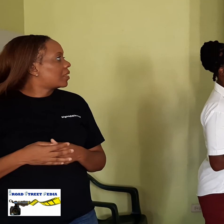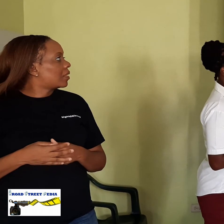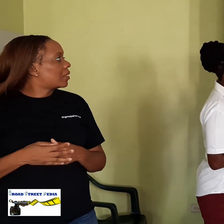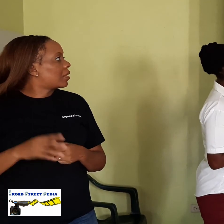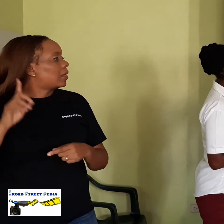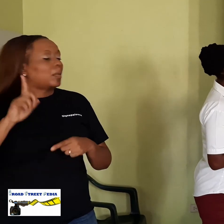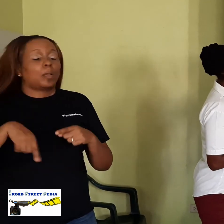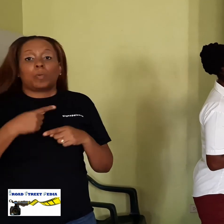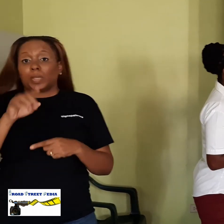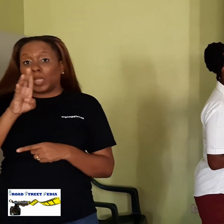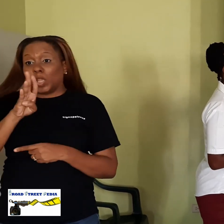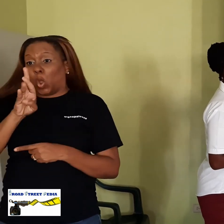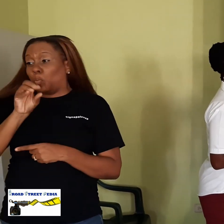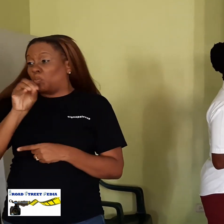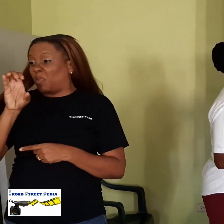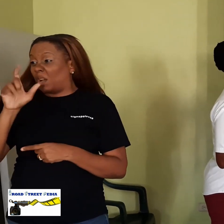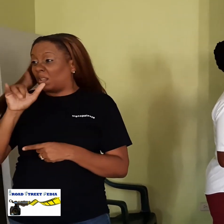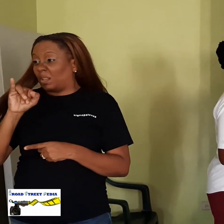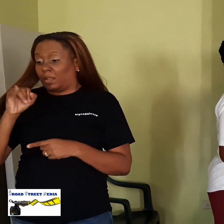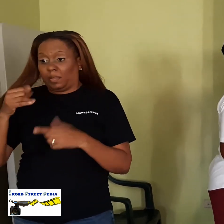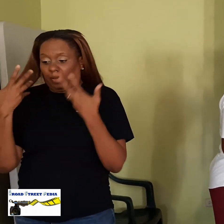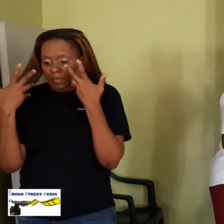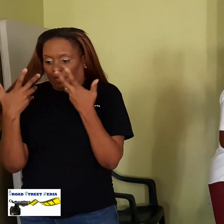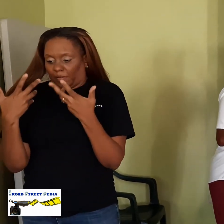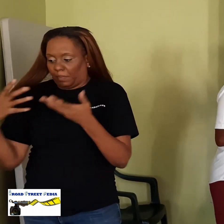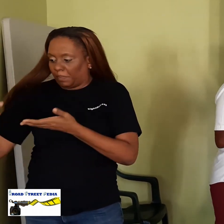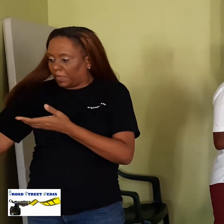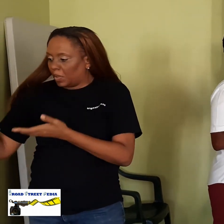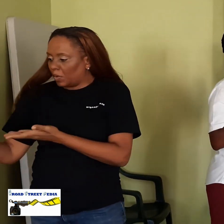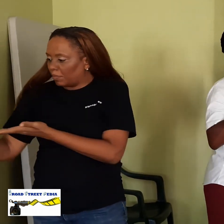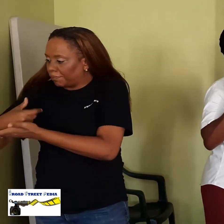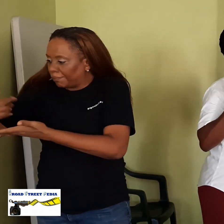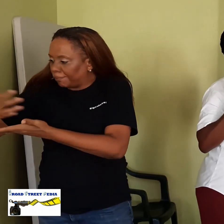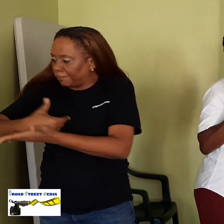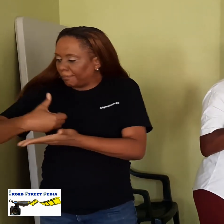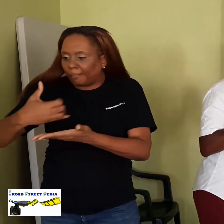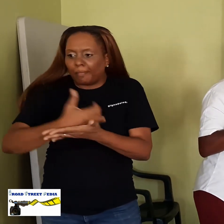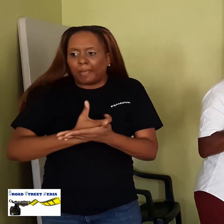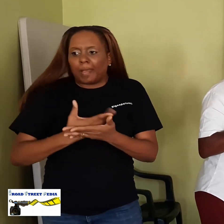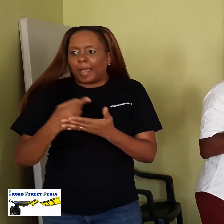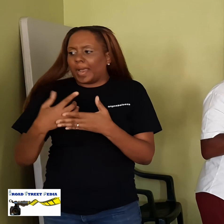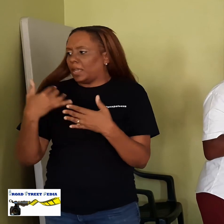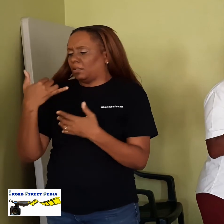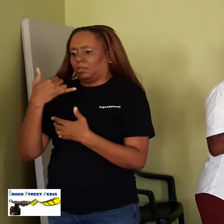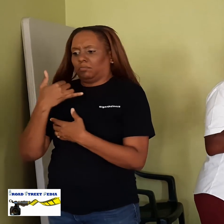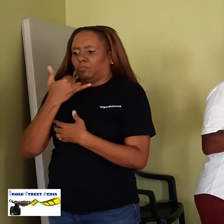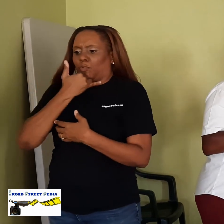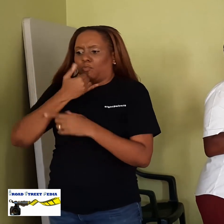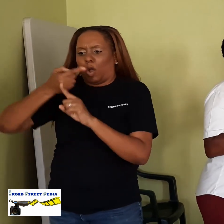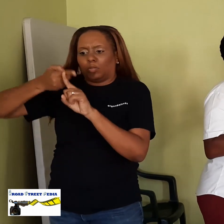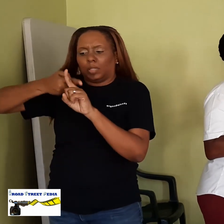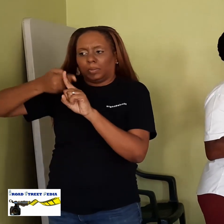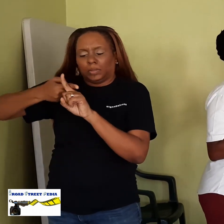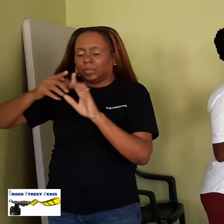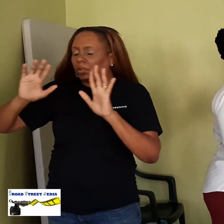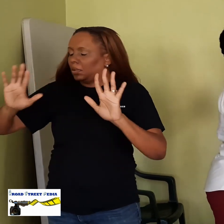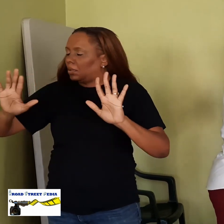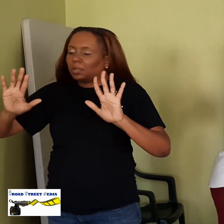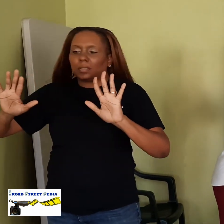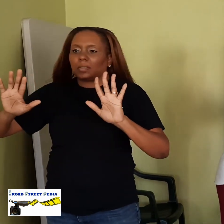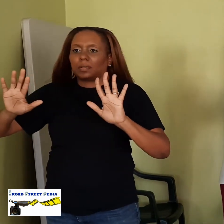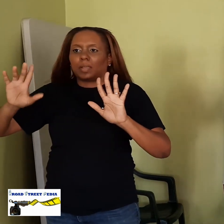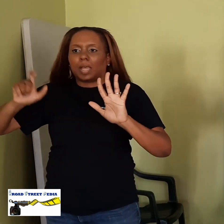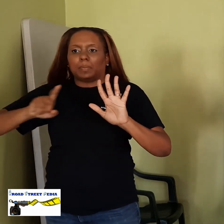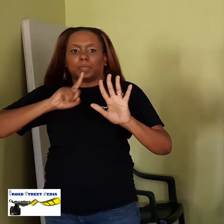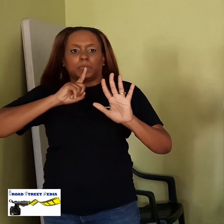broccoli, you place it under the wrong condition, it practically return it down. Not that you cannot eat it, but that's for home use. That's not for giving